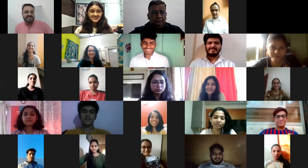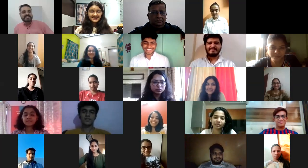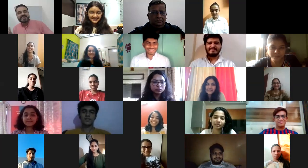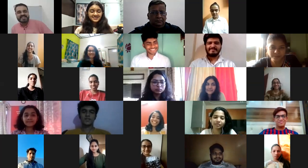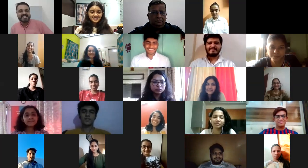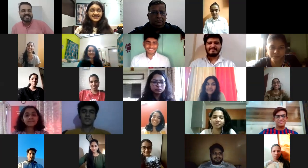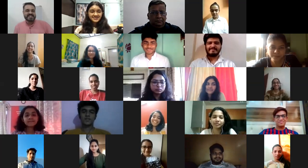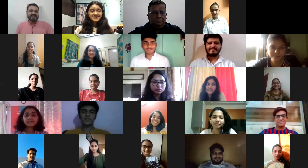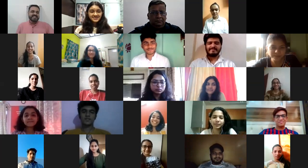isn't it? Okay.